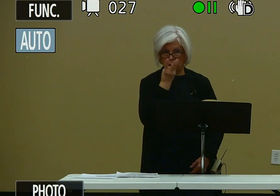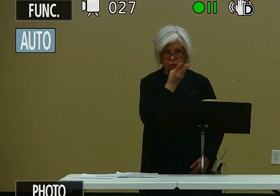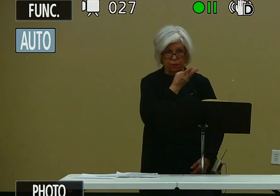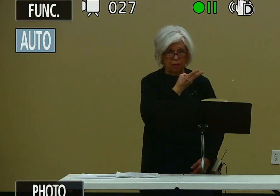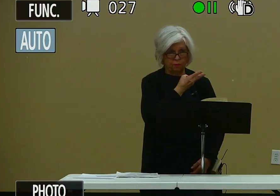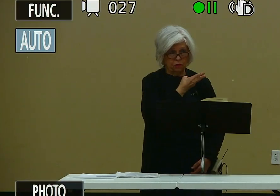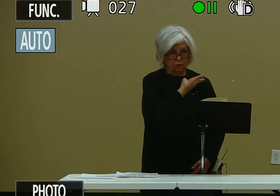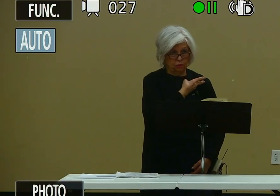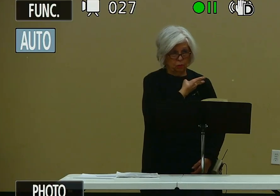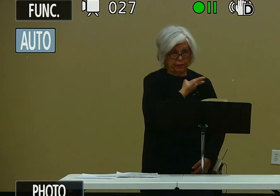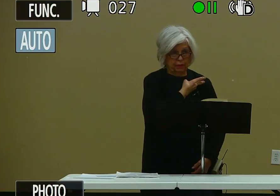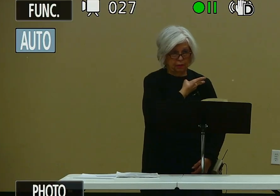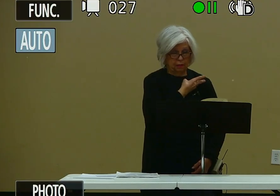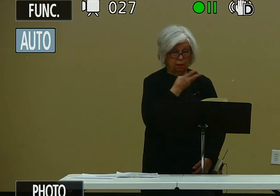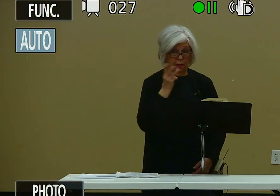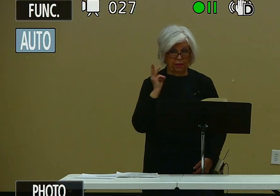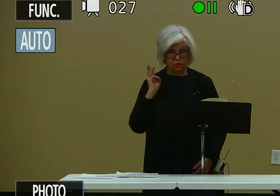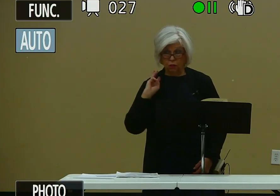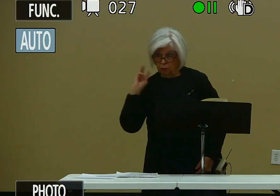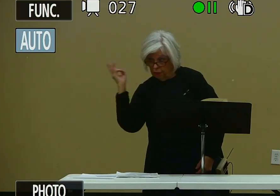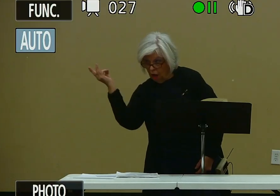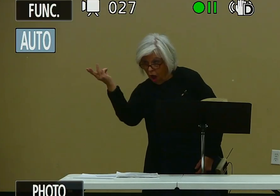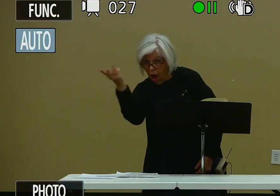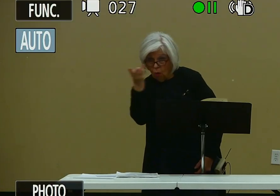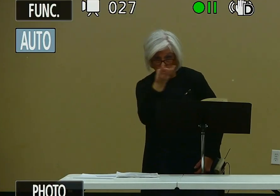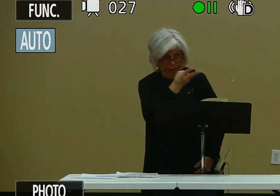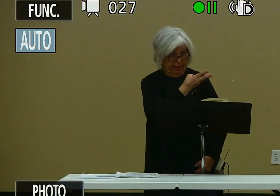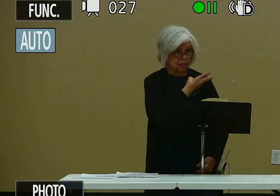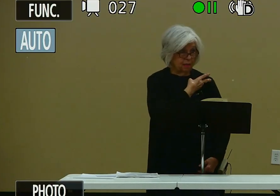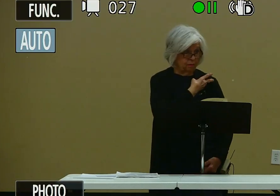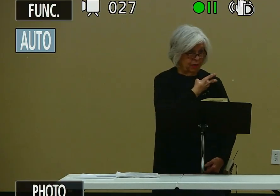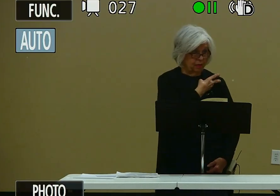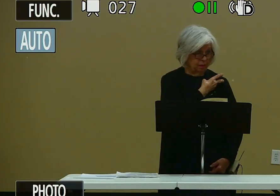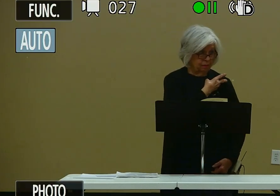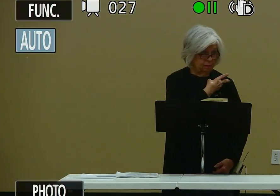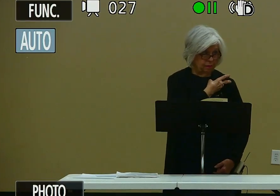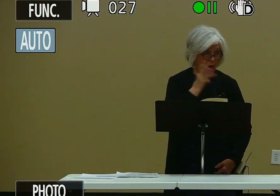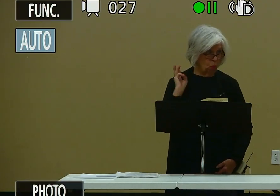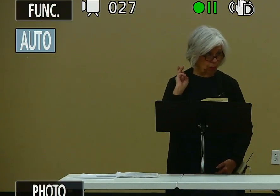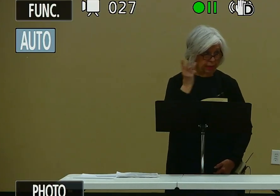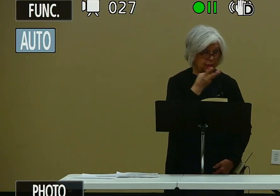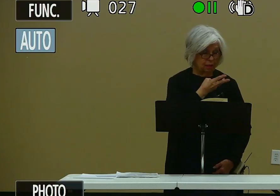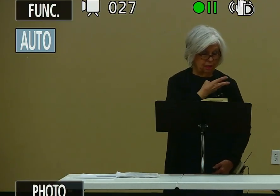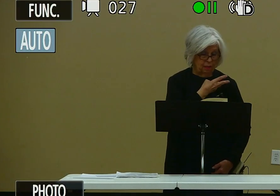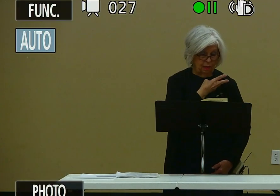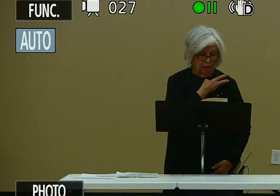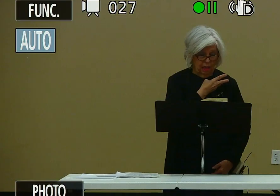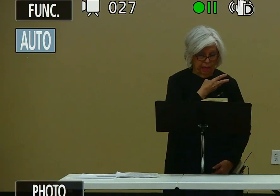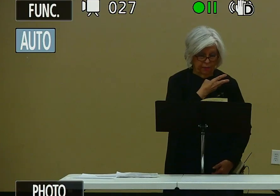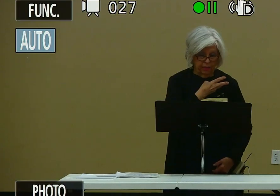to the opposite shoulder. We. That's including we, right here. We. And